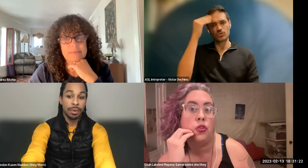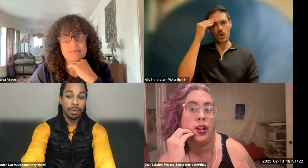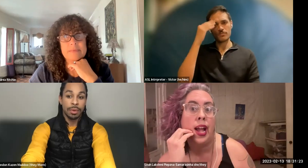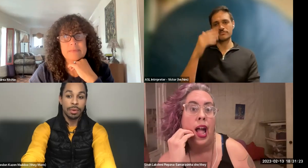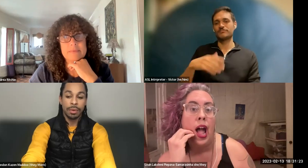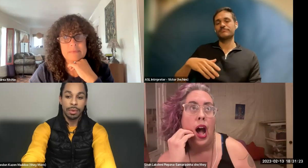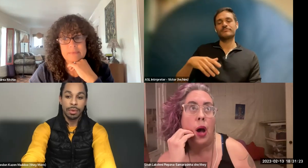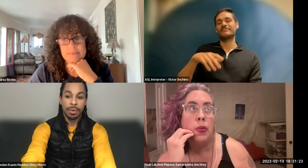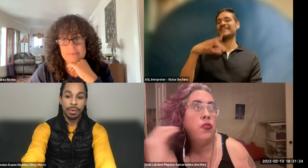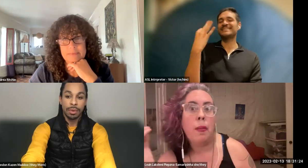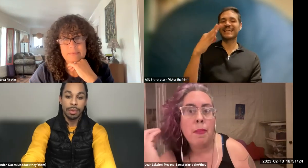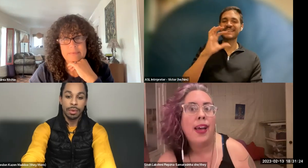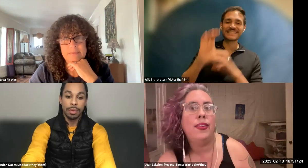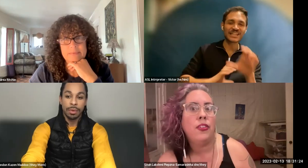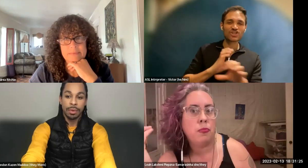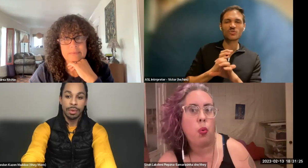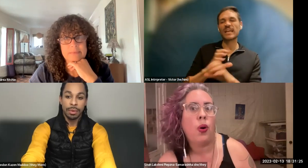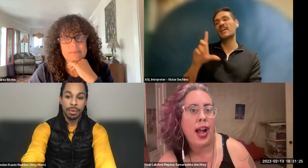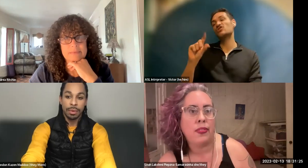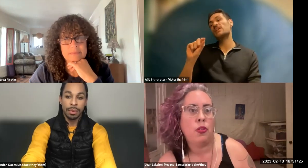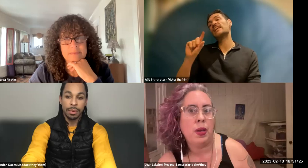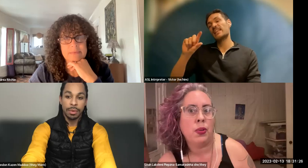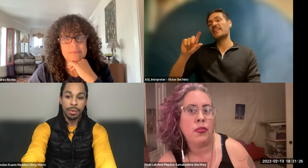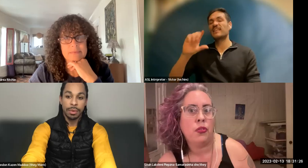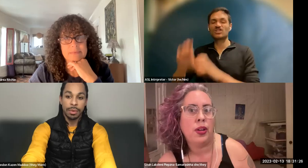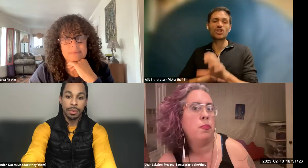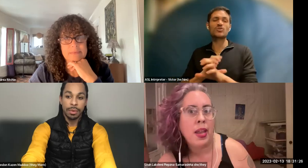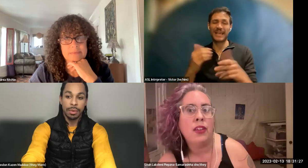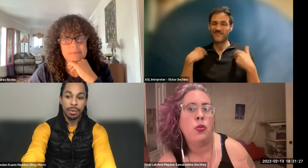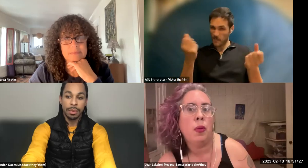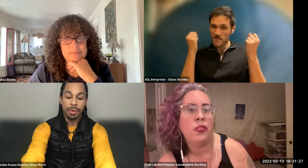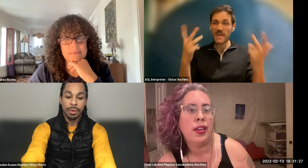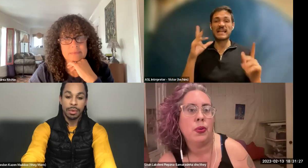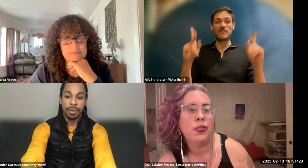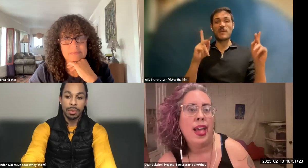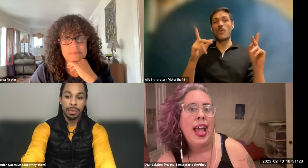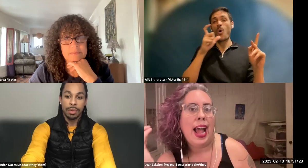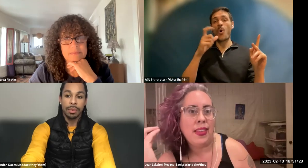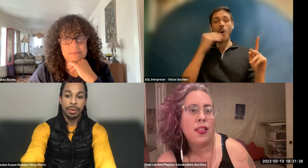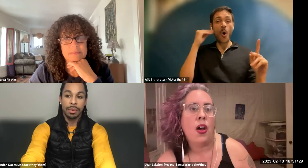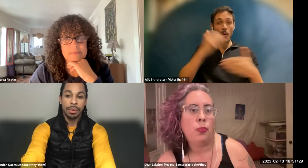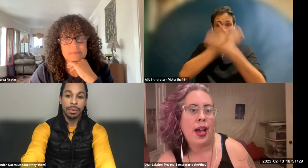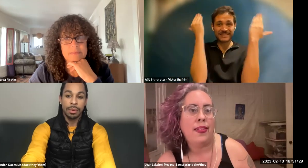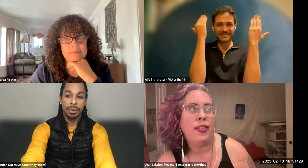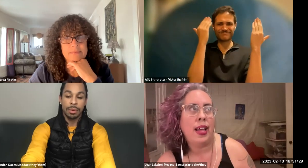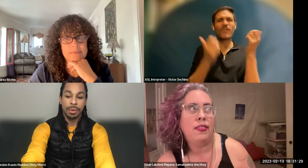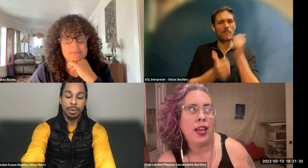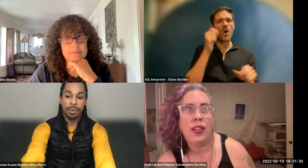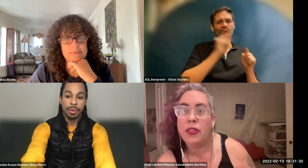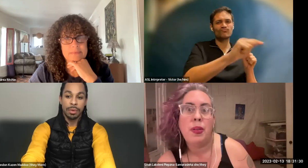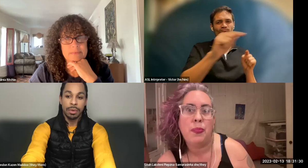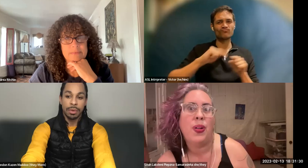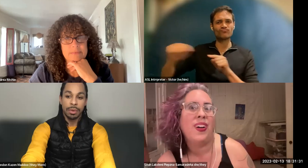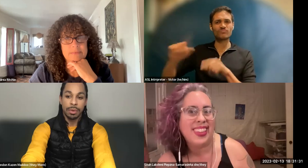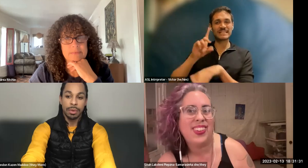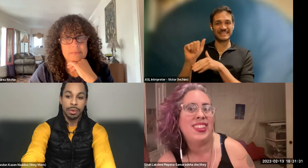20th century, you've got masses of poor houseless people on the streets, many of whom are disabled. And these laws are passed that say that